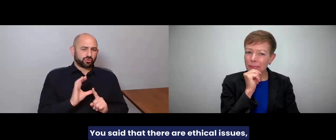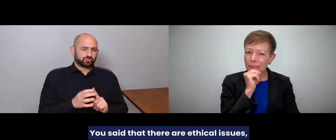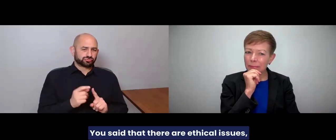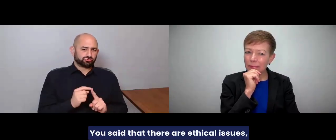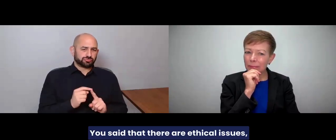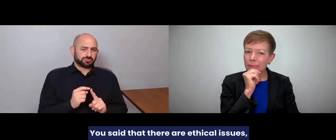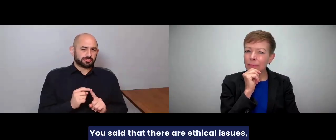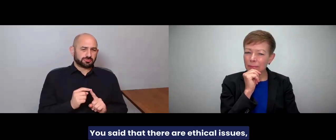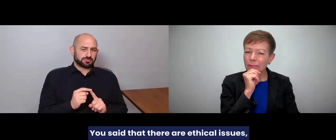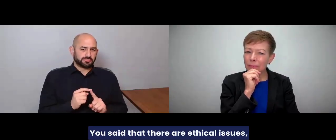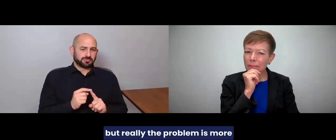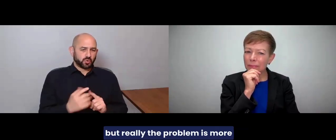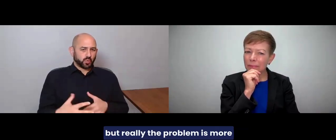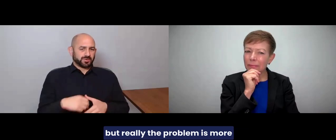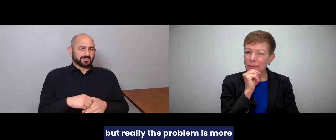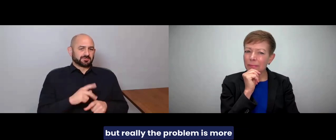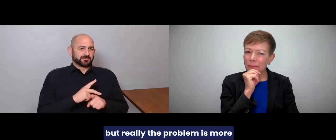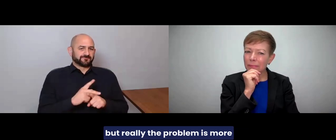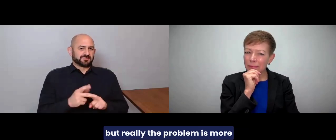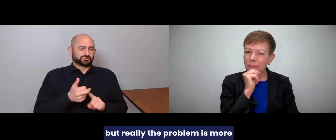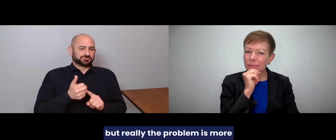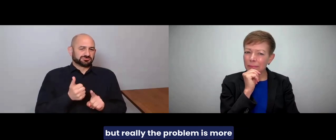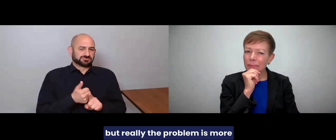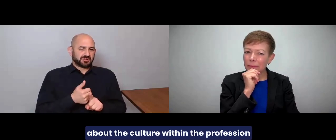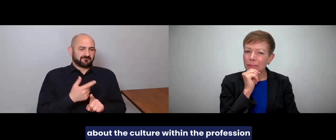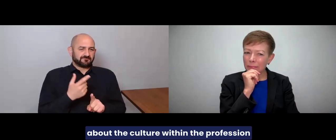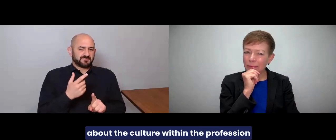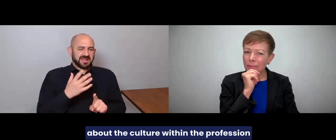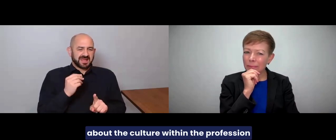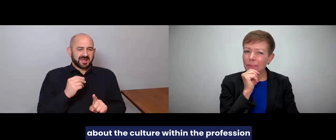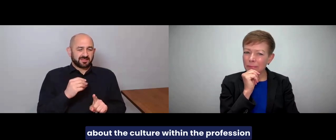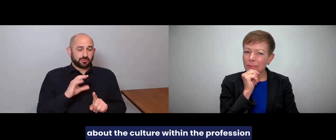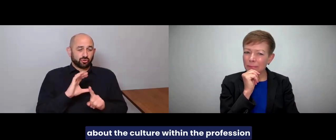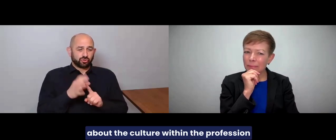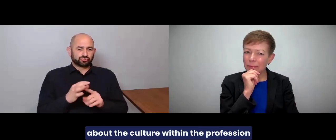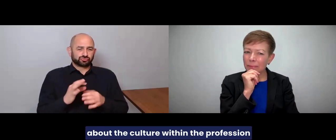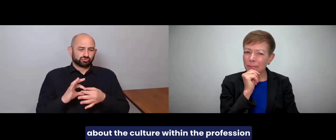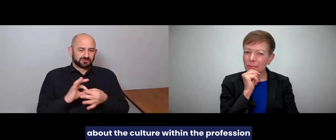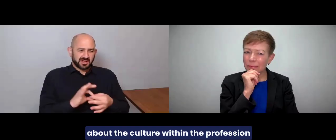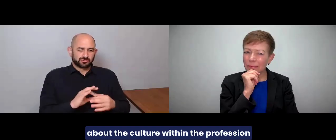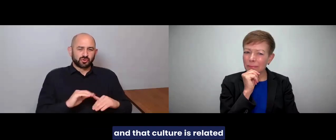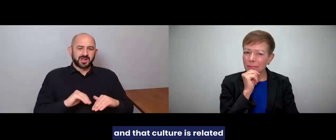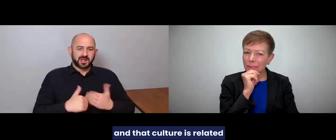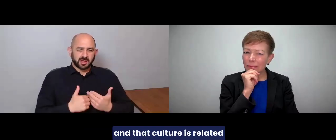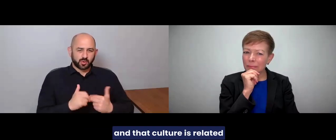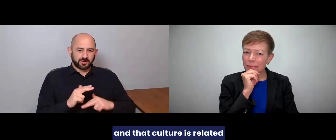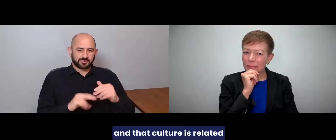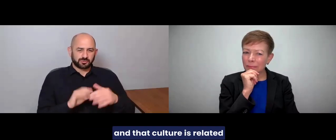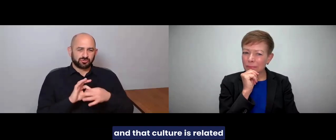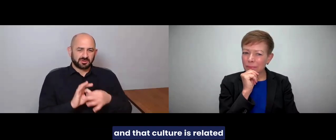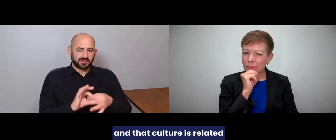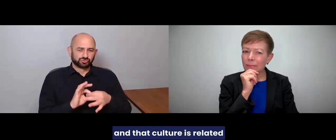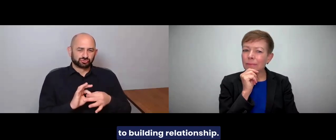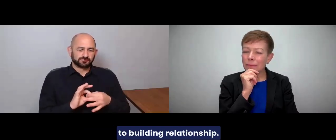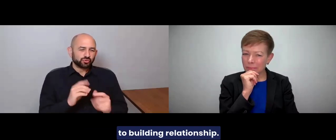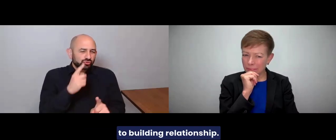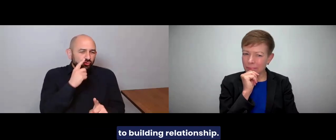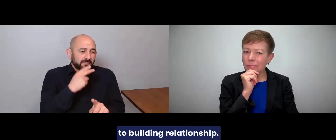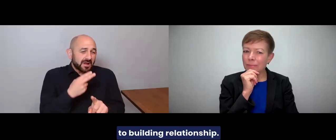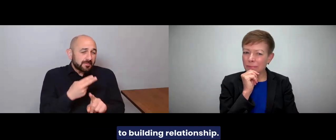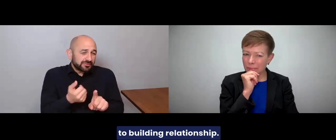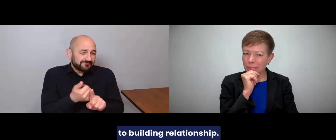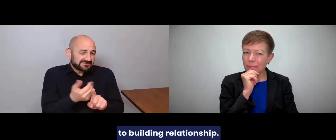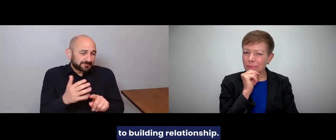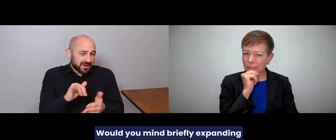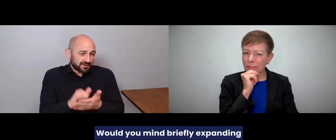are ethical issues, but really the problem is more about the culture within the profession. And that culture is related to